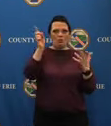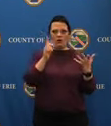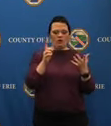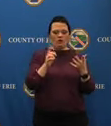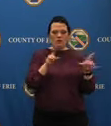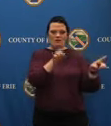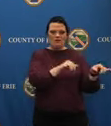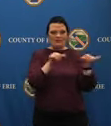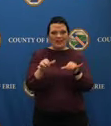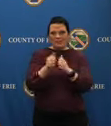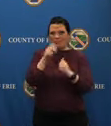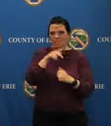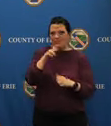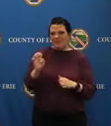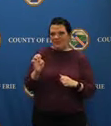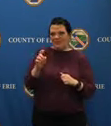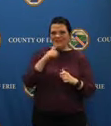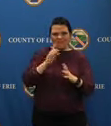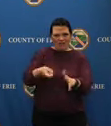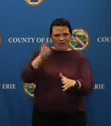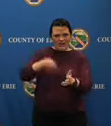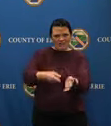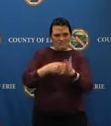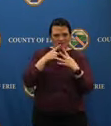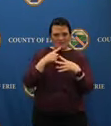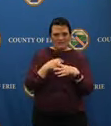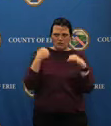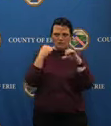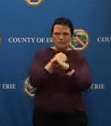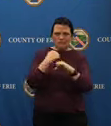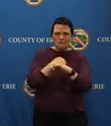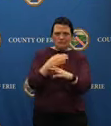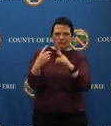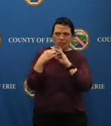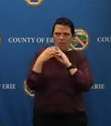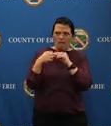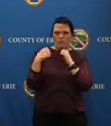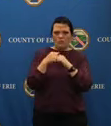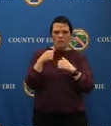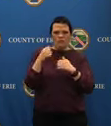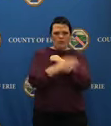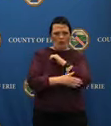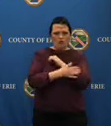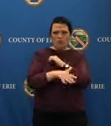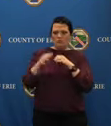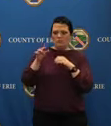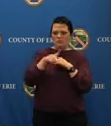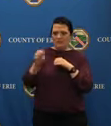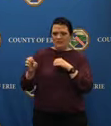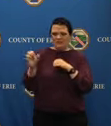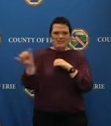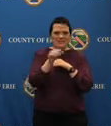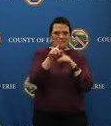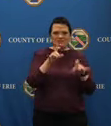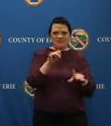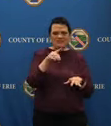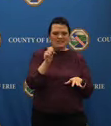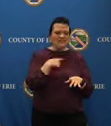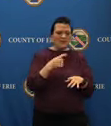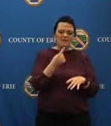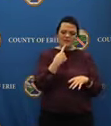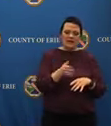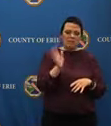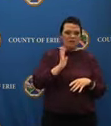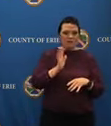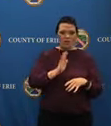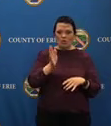And PPEs are in demand, and there's a big fight between countries right now on PPEs just as much as there are test kits. I said this before,